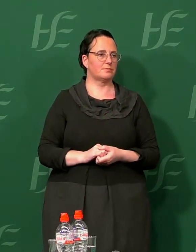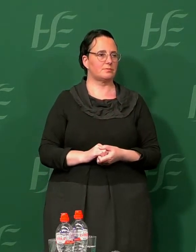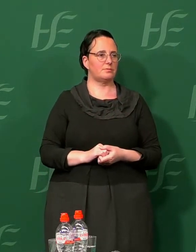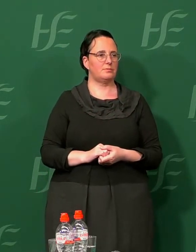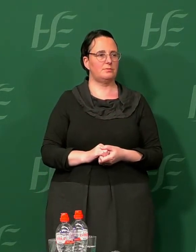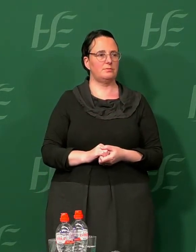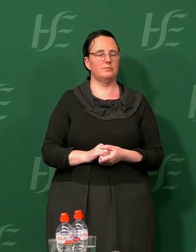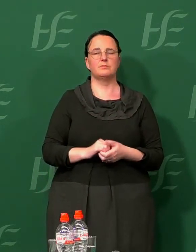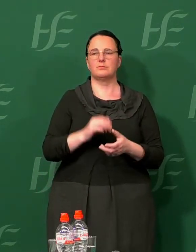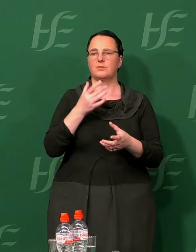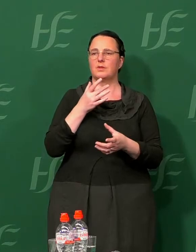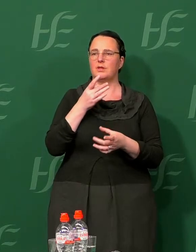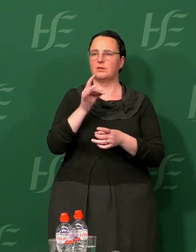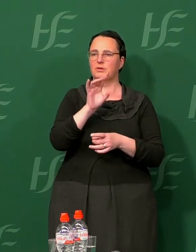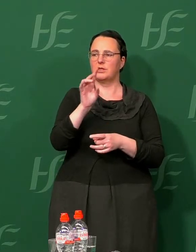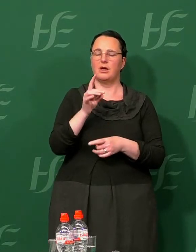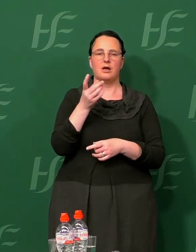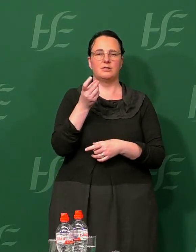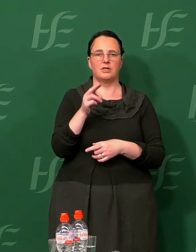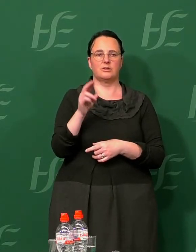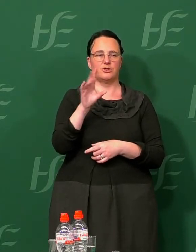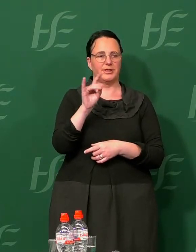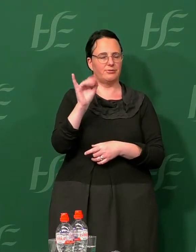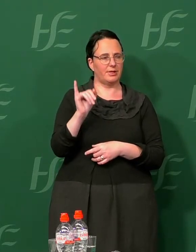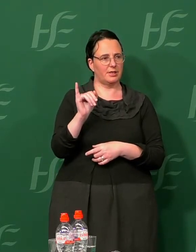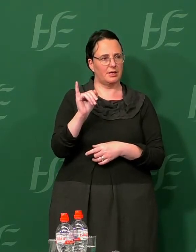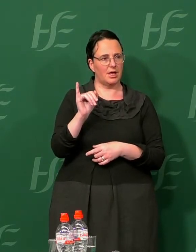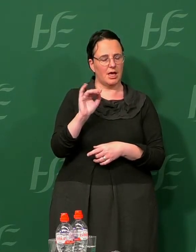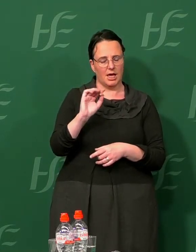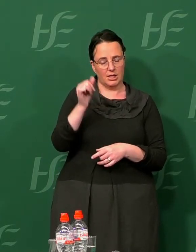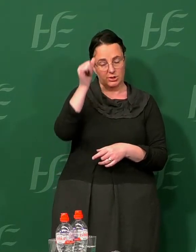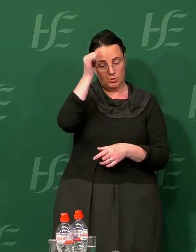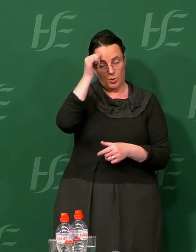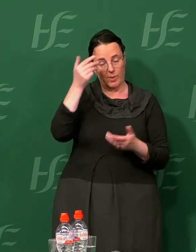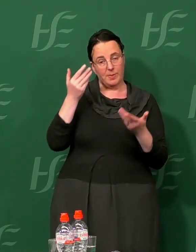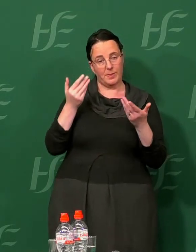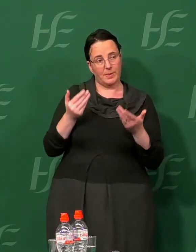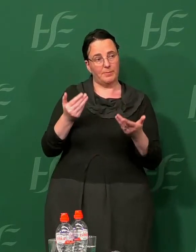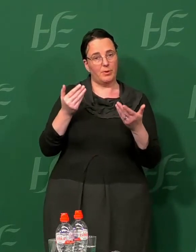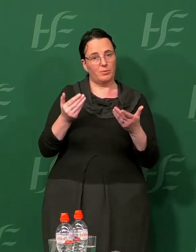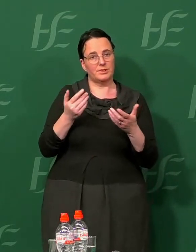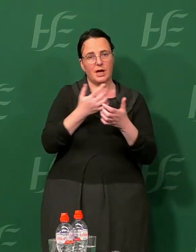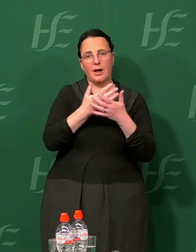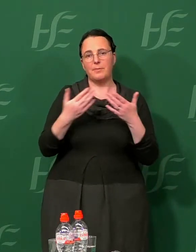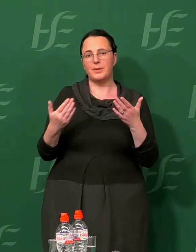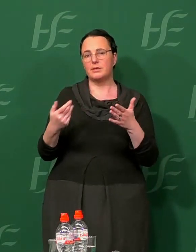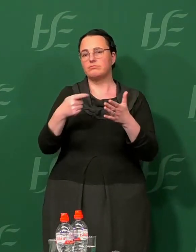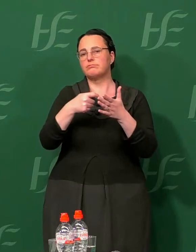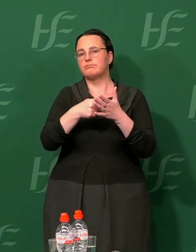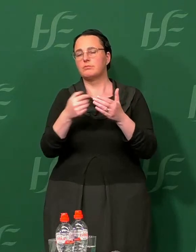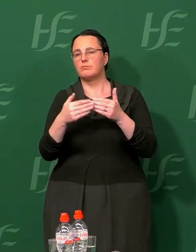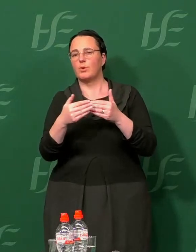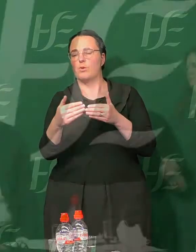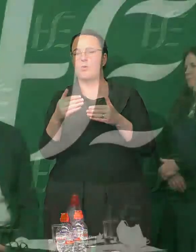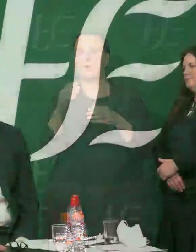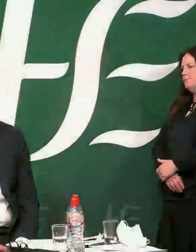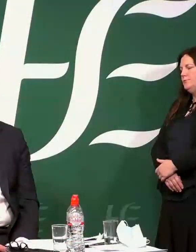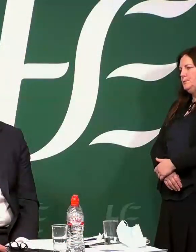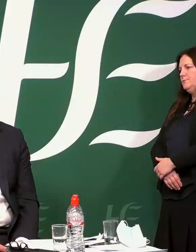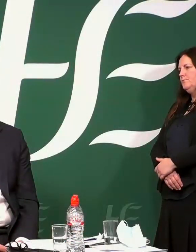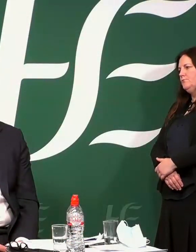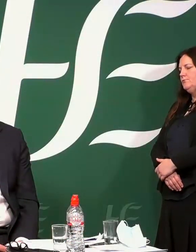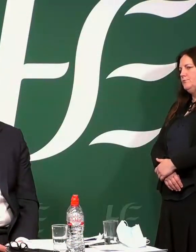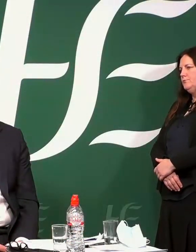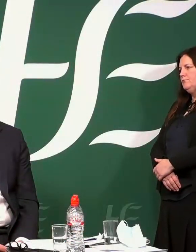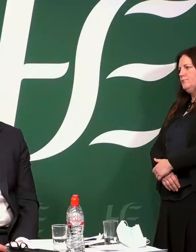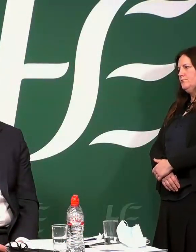And Dr. Henry, while I have you there, do you know at this point how many further cases, official cases of Omicron we had? We